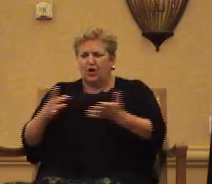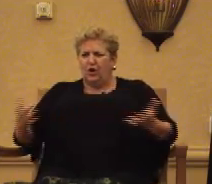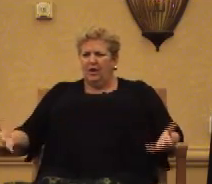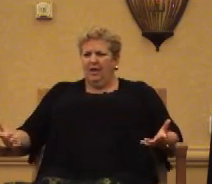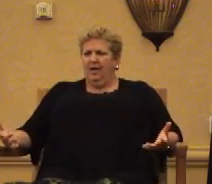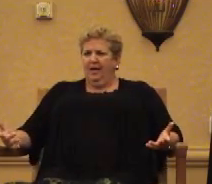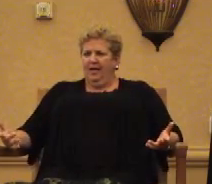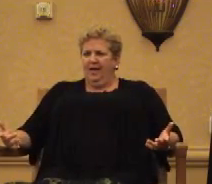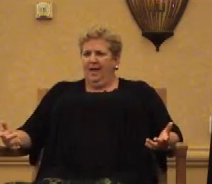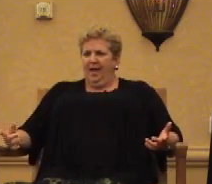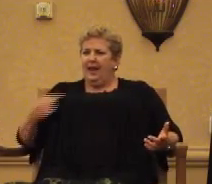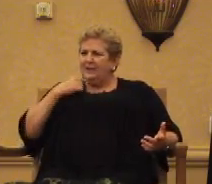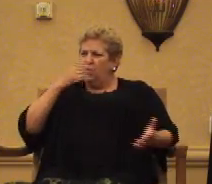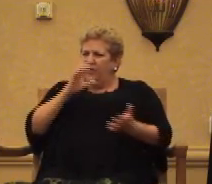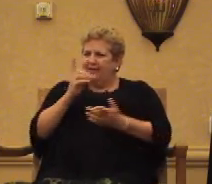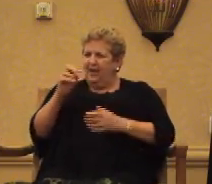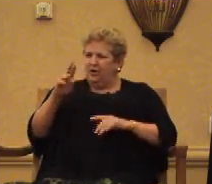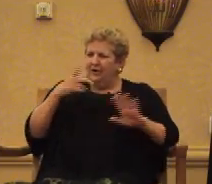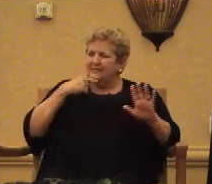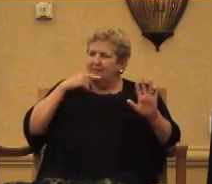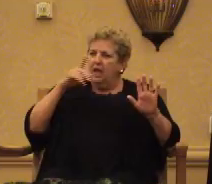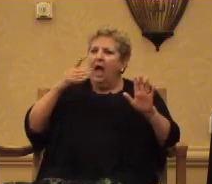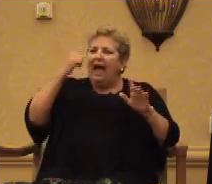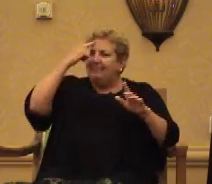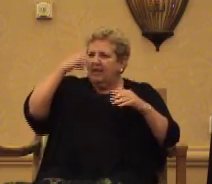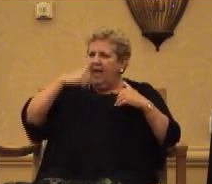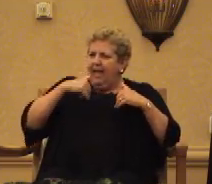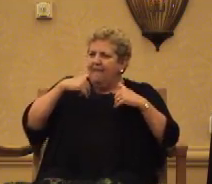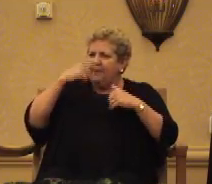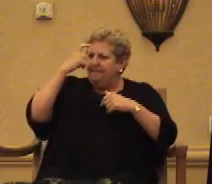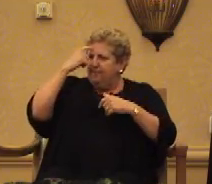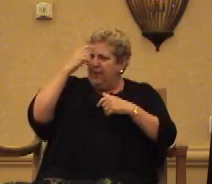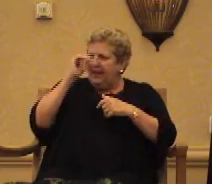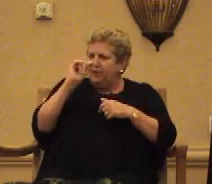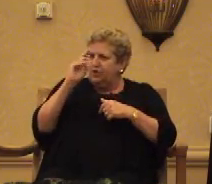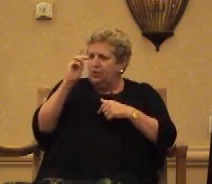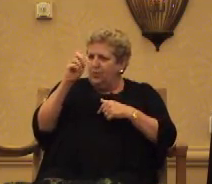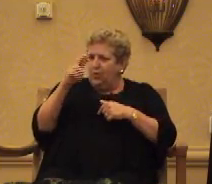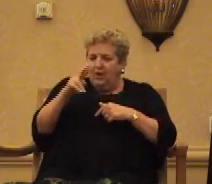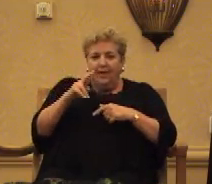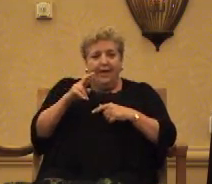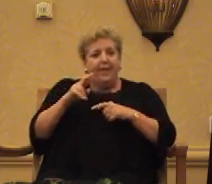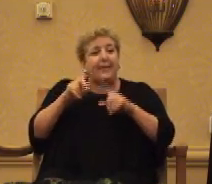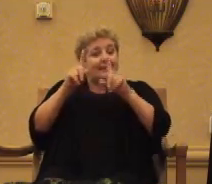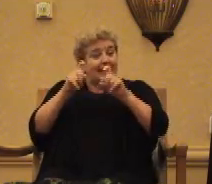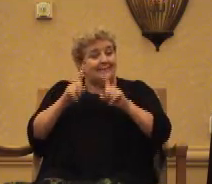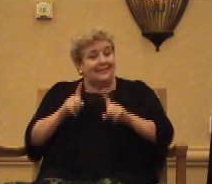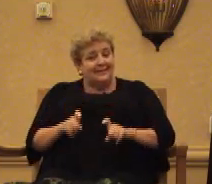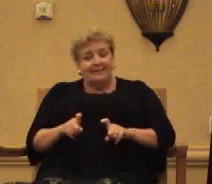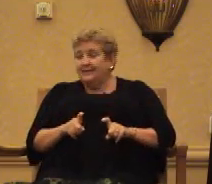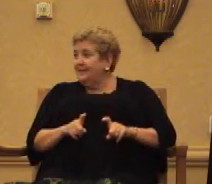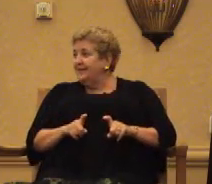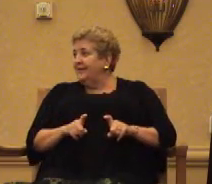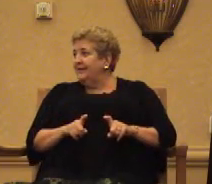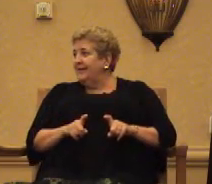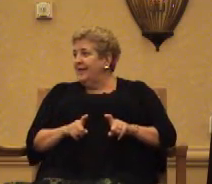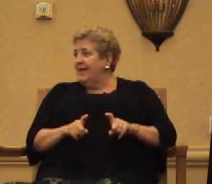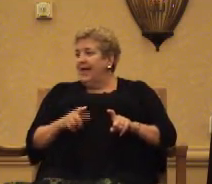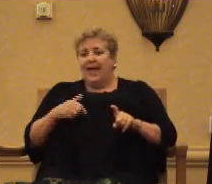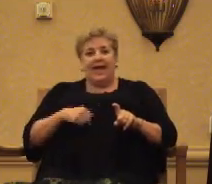I told this doctor, I said, I think I have a brain tumor. And they put me through a bunch of tests and I had a bleeding ulcer and a hemorrhoid. Well, that